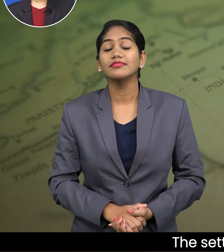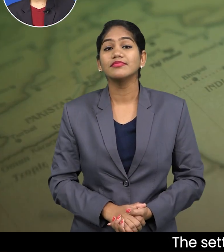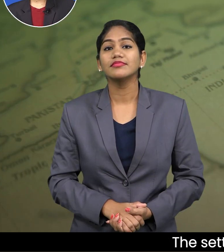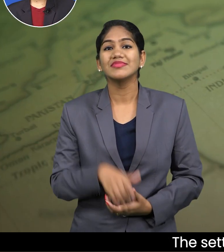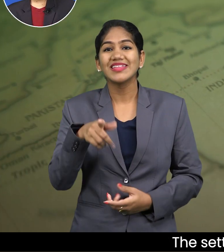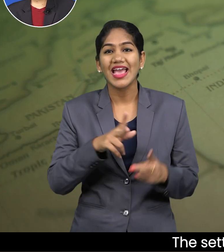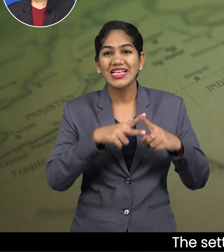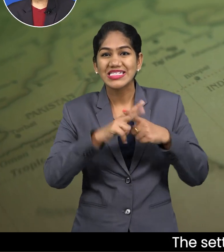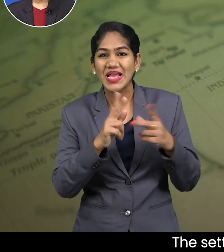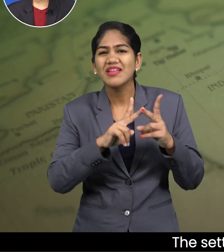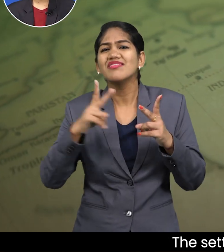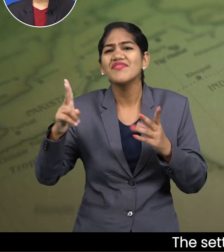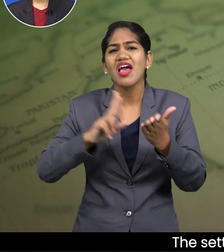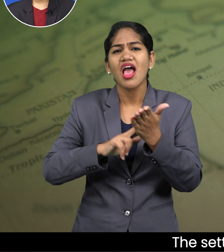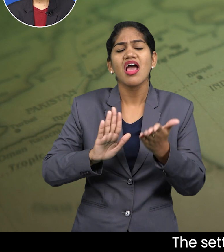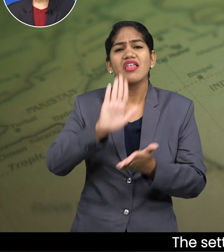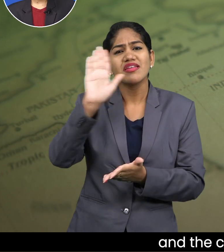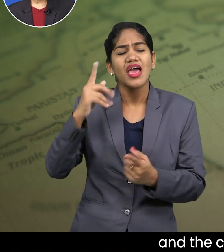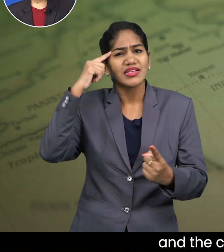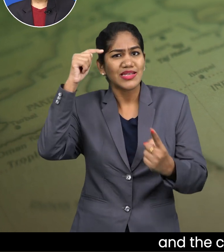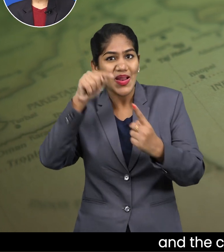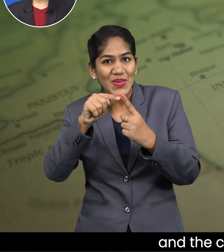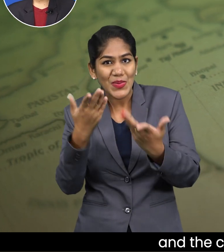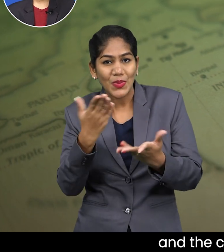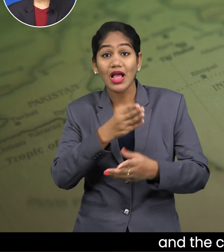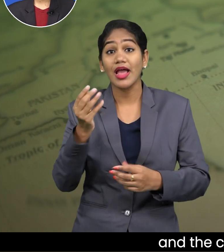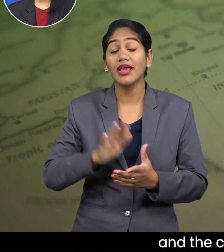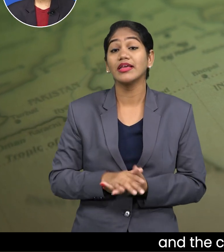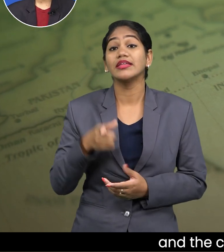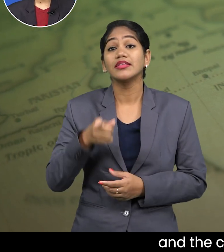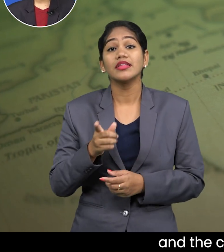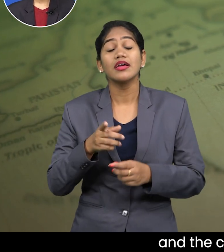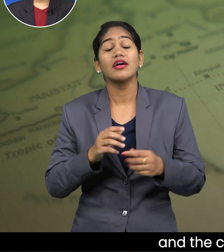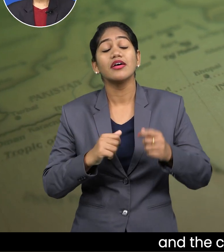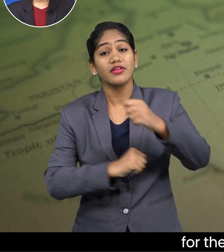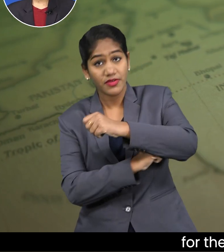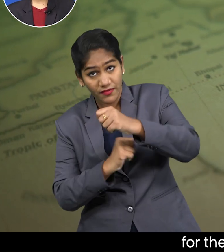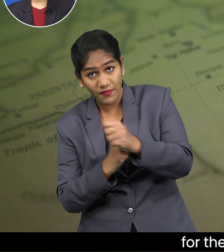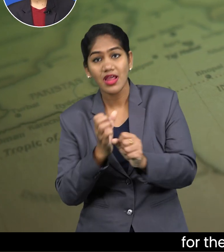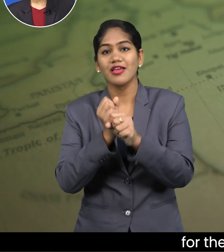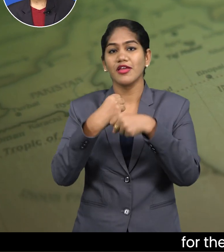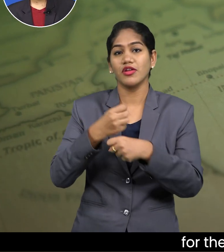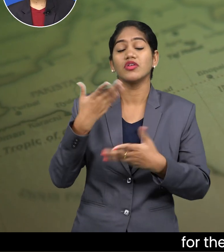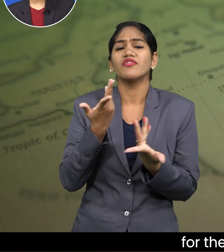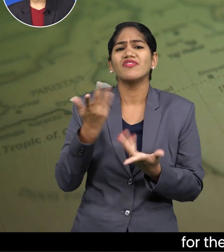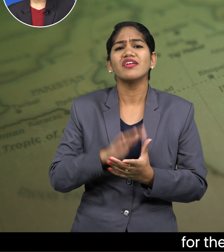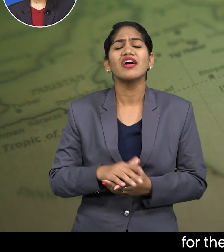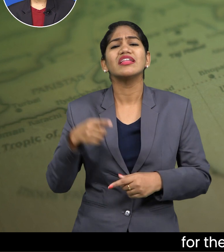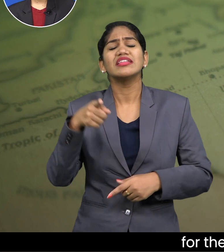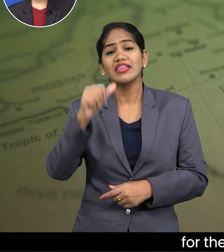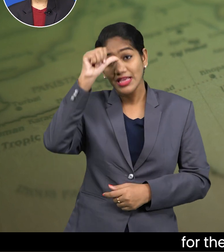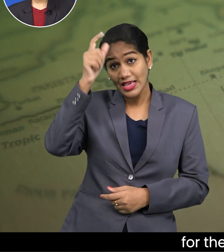The setting of national goals and the creation of a framework for the Indian